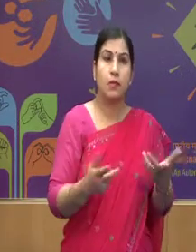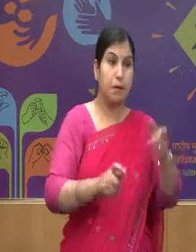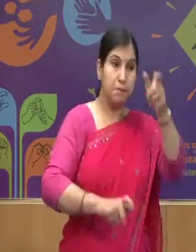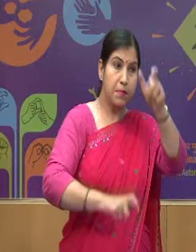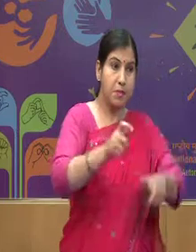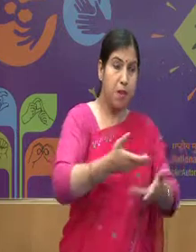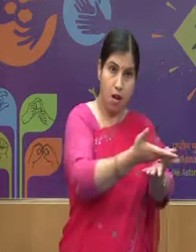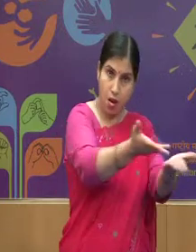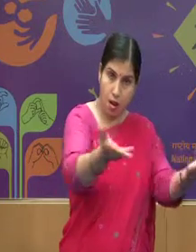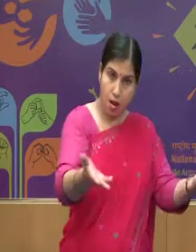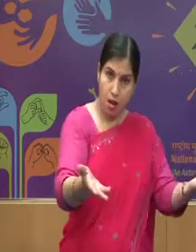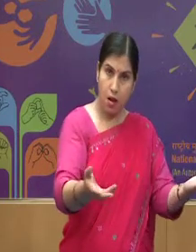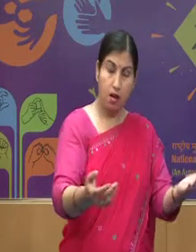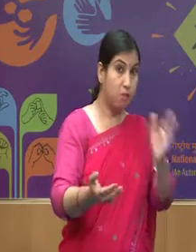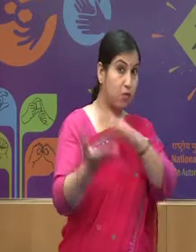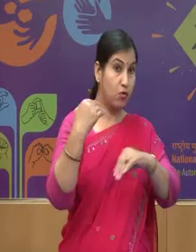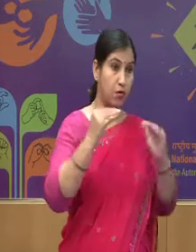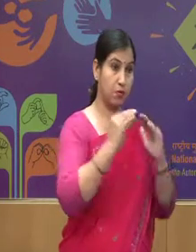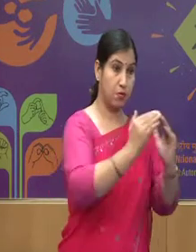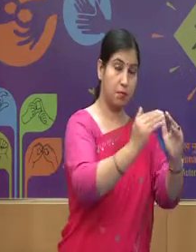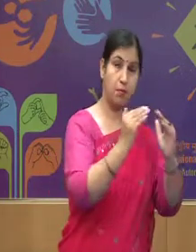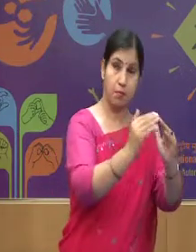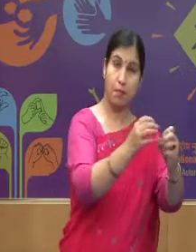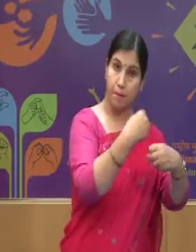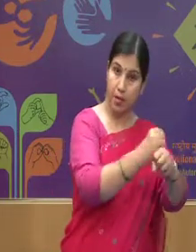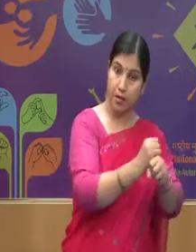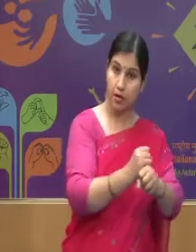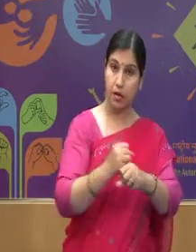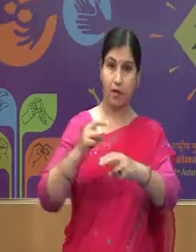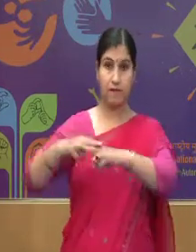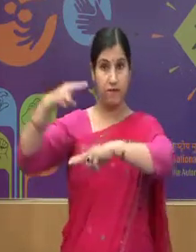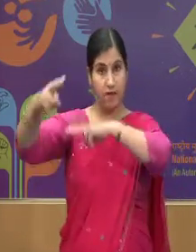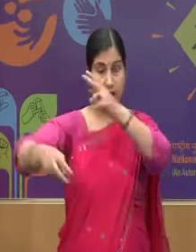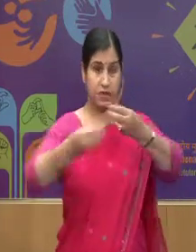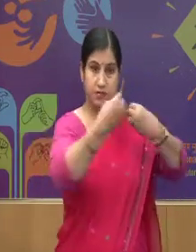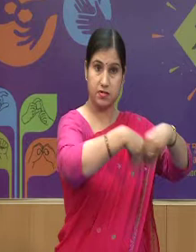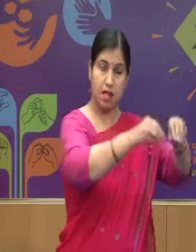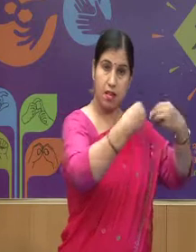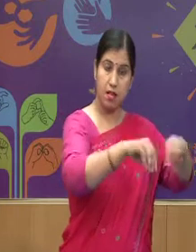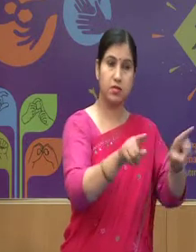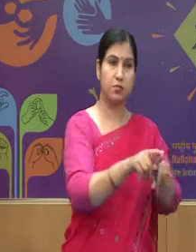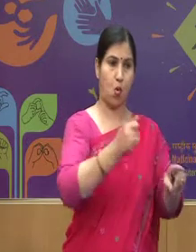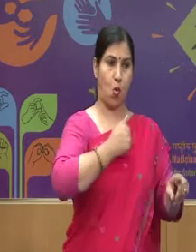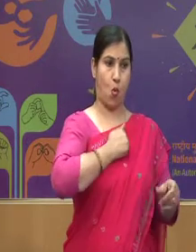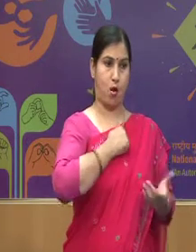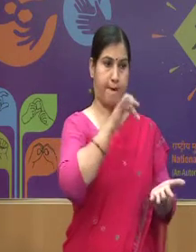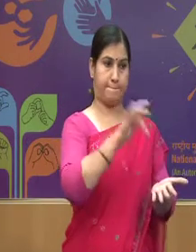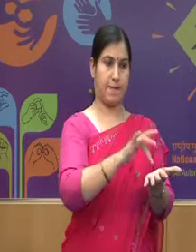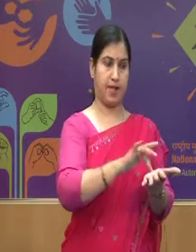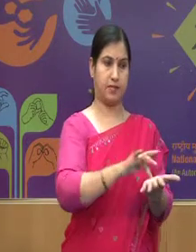the population of the colonies, and feelings of nationalism and